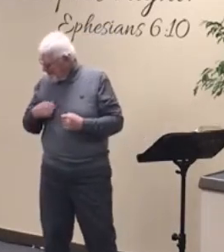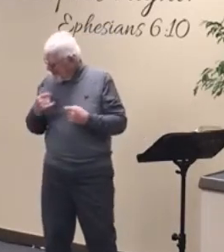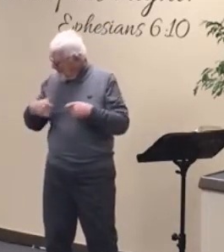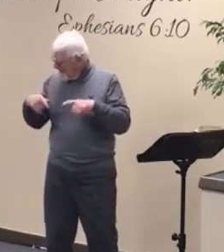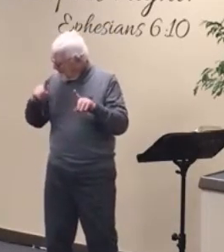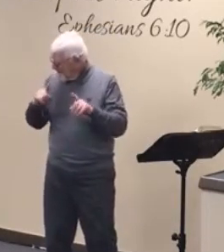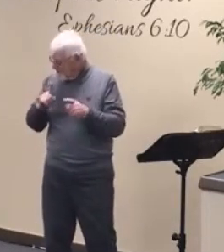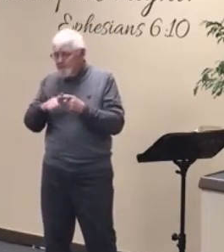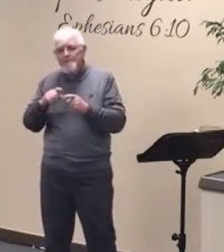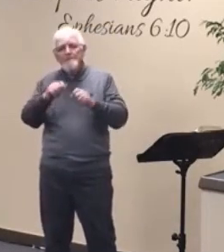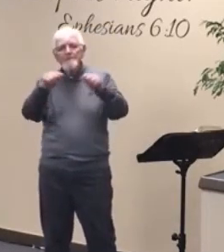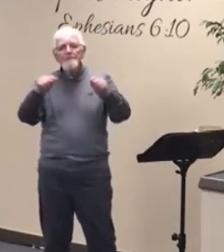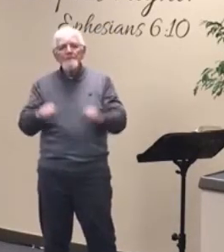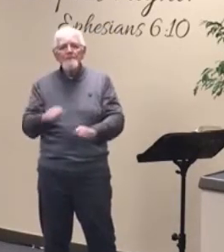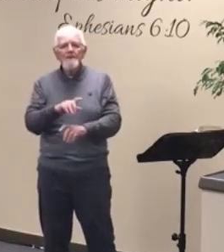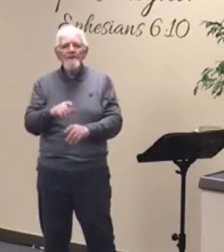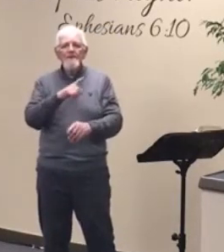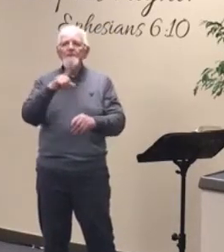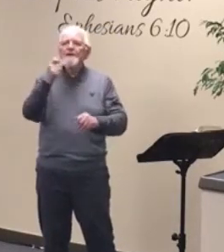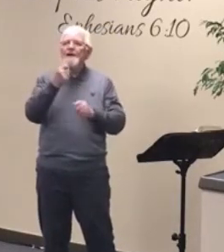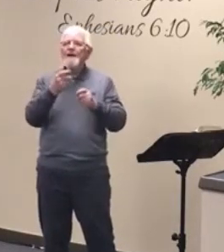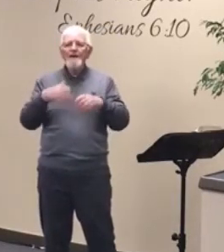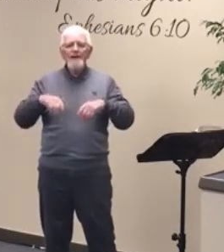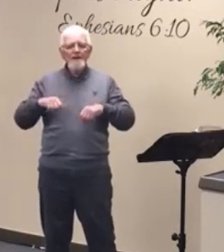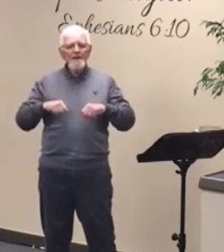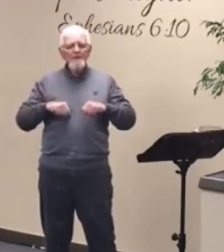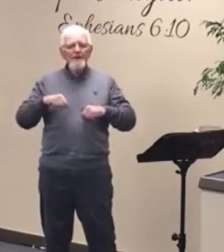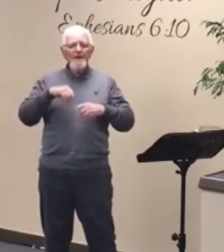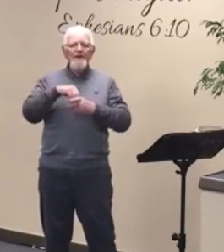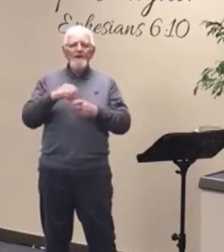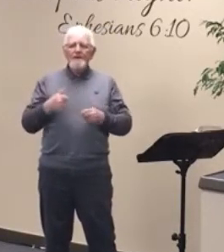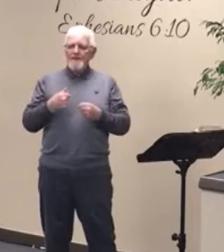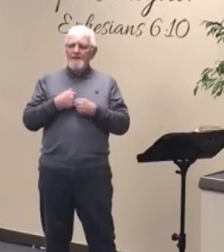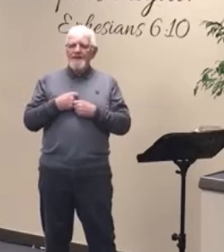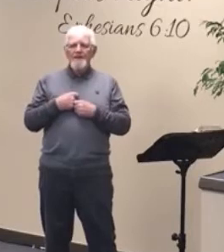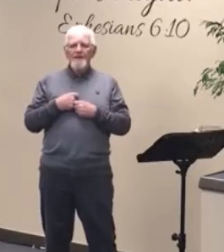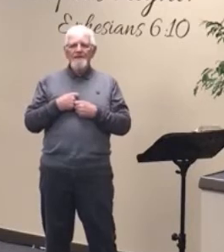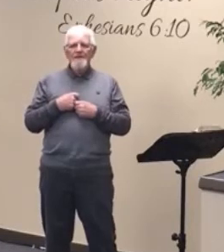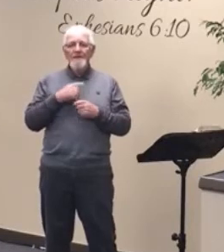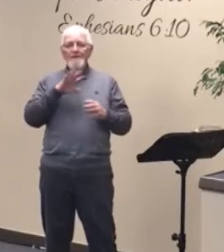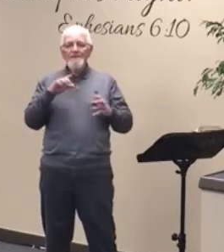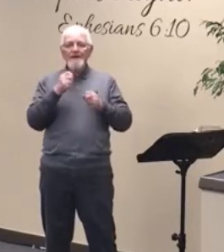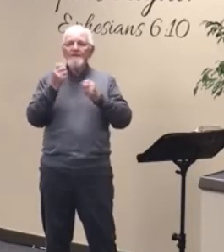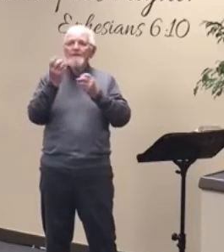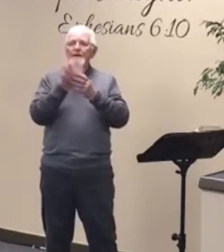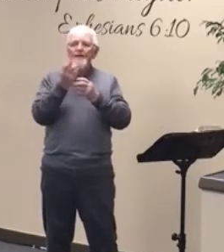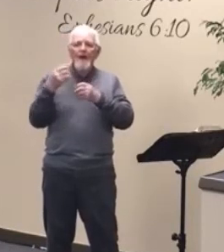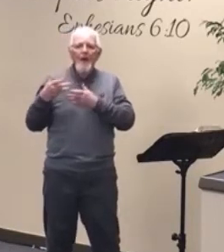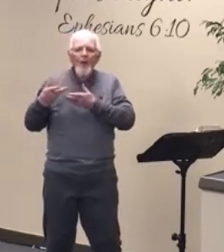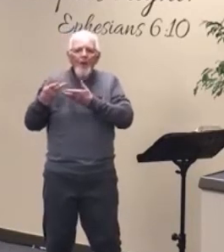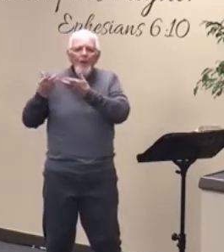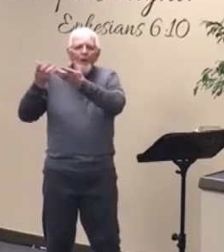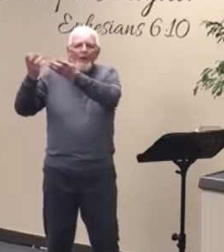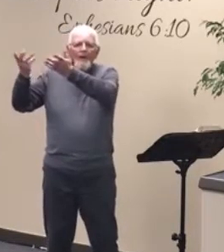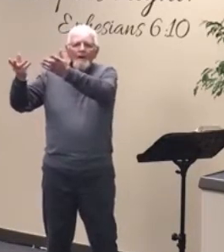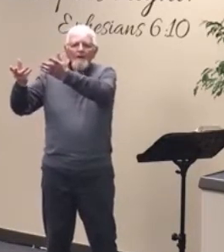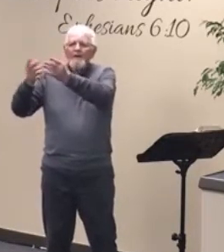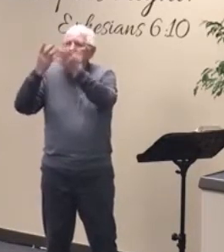So I go up to the altar. I'm like, Lord, if there's any pride in me, and it was like something was lifted off of me that I didn't even know was there.